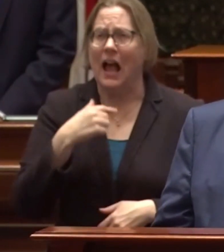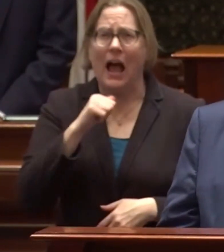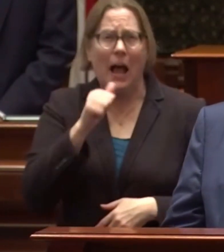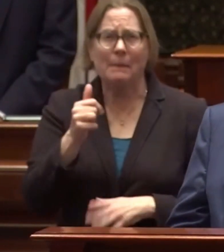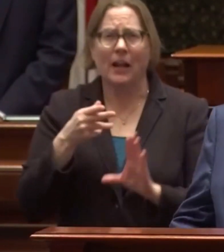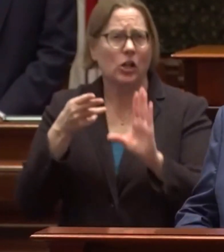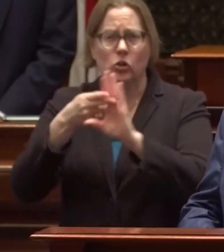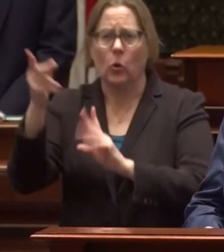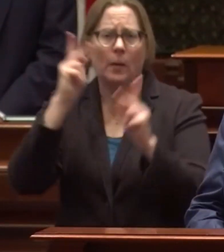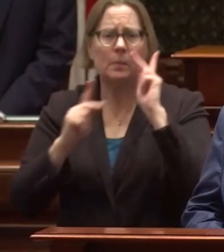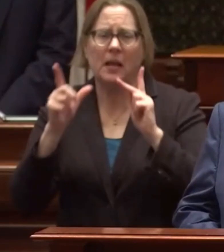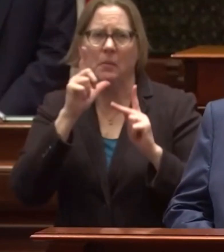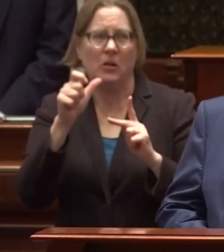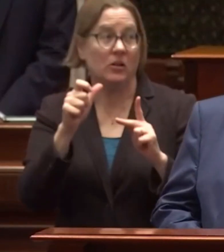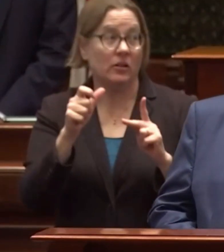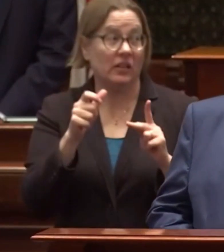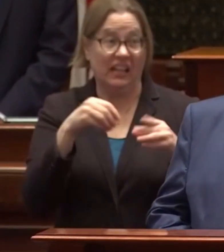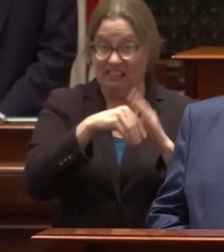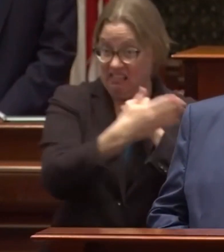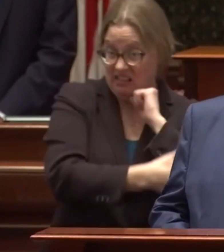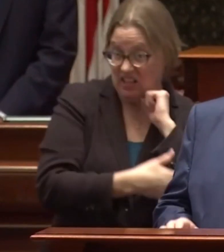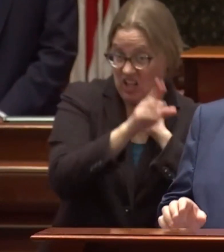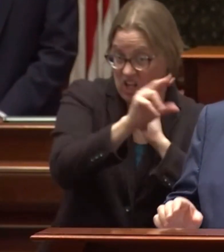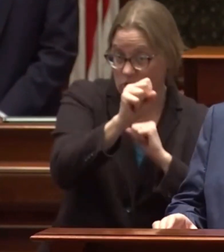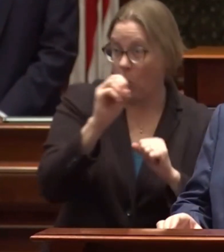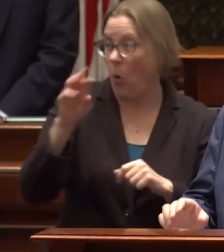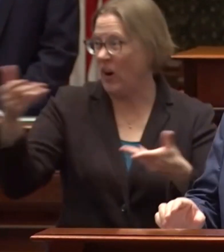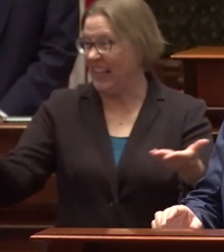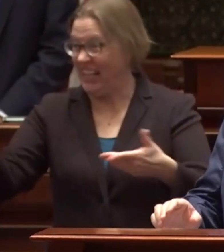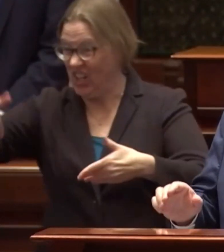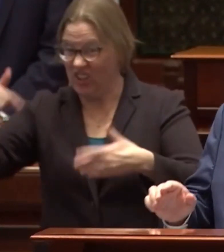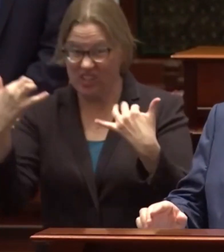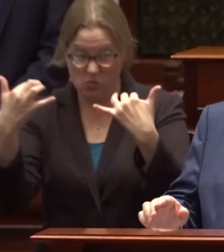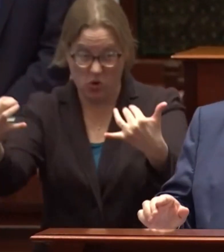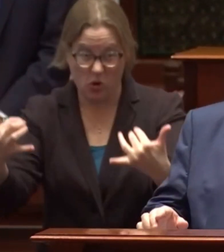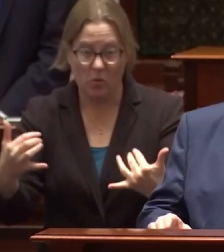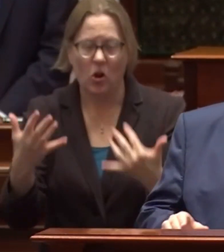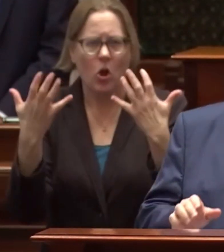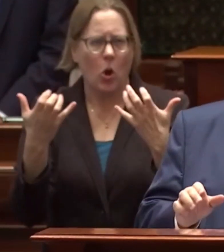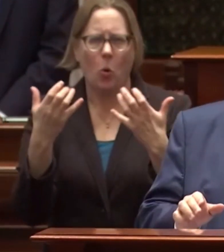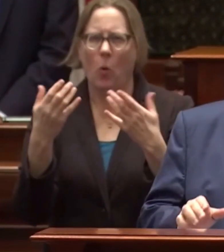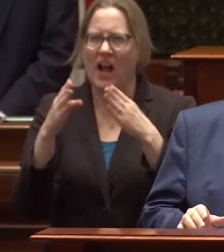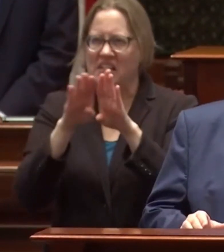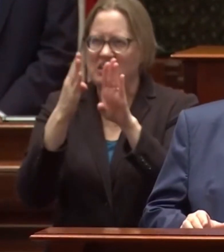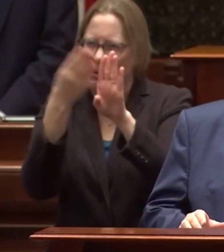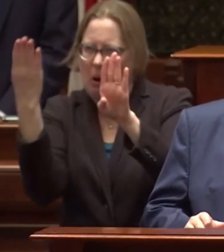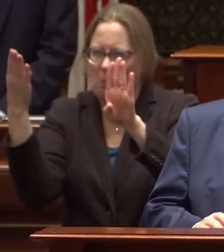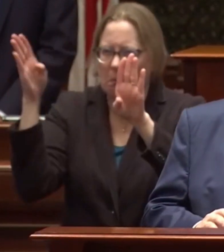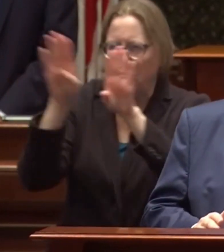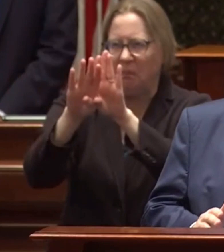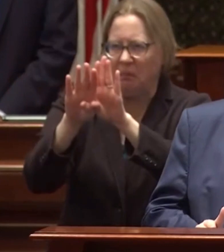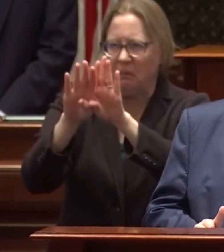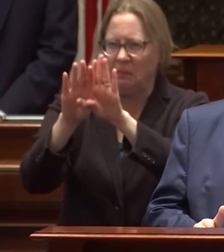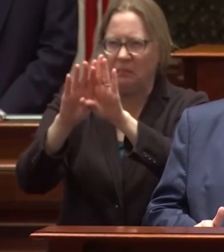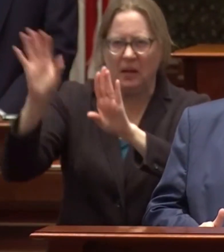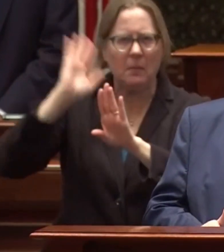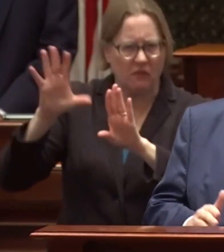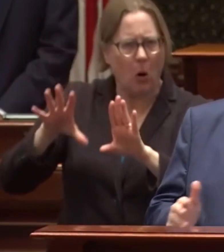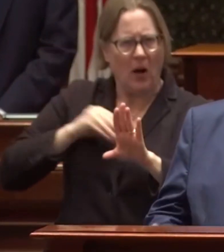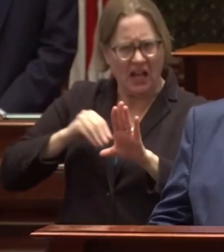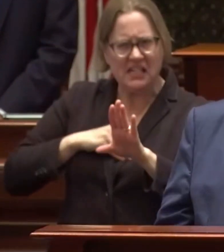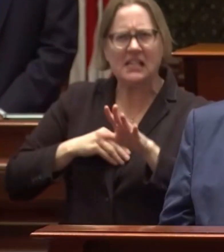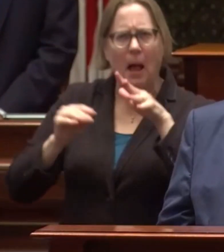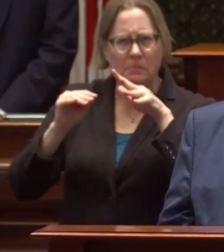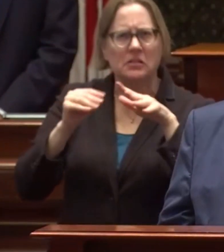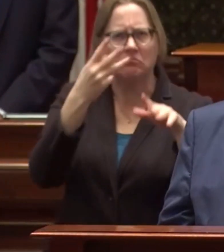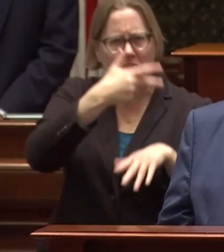this country or in this chamber who eagerly look to slam shut an immigration door that was once open to